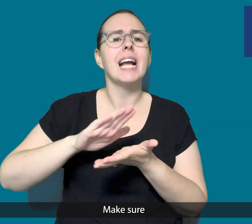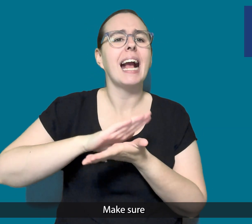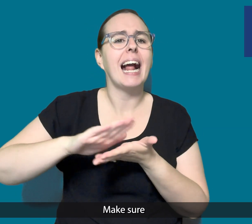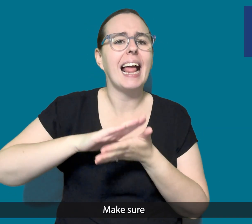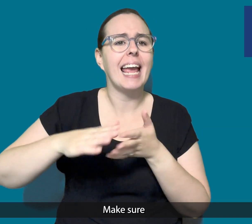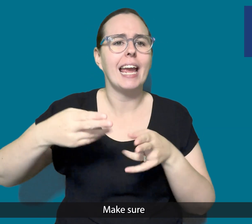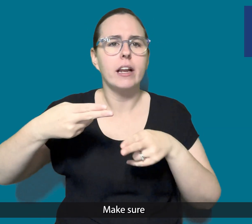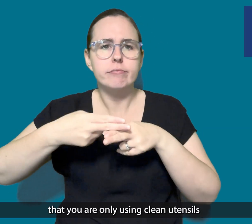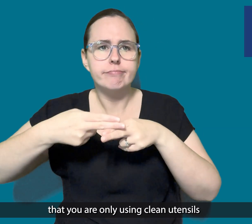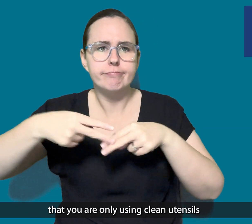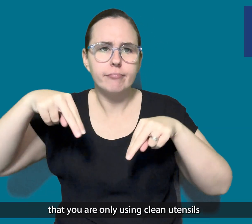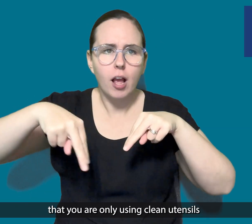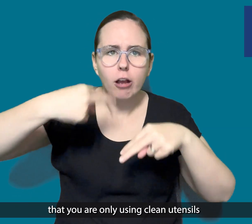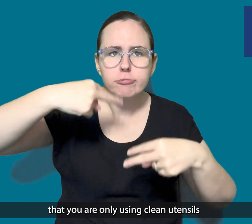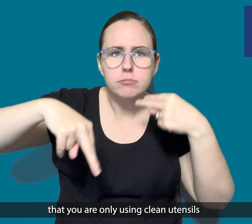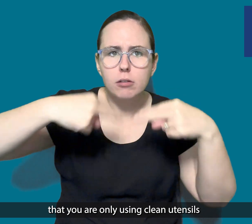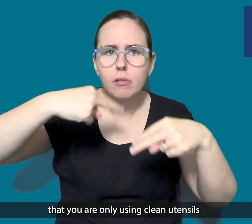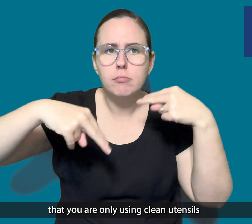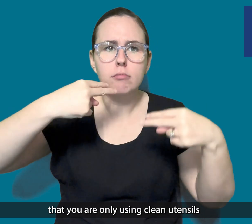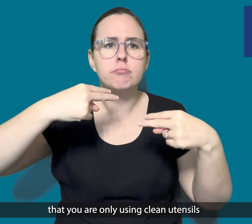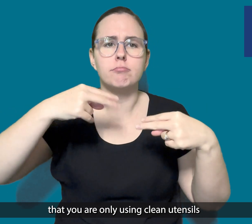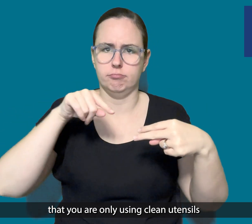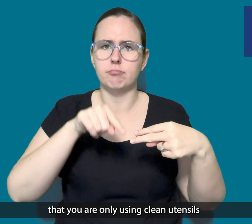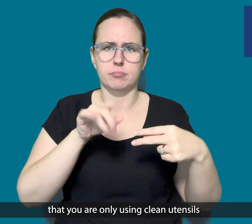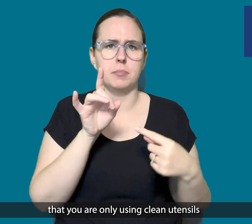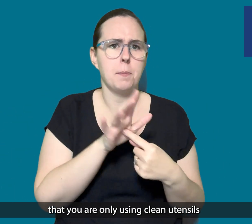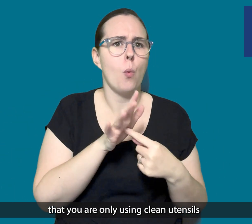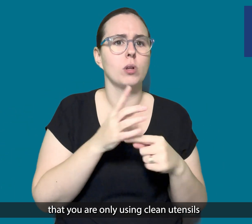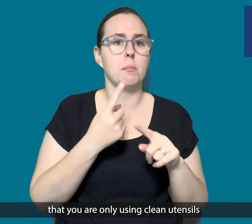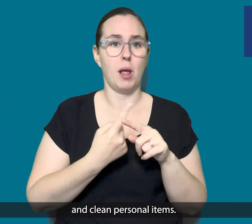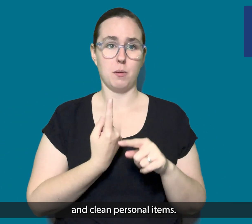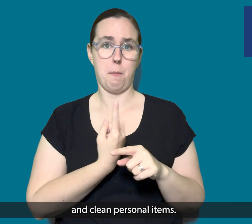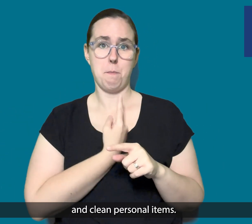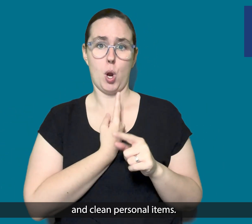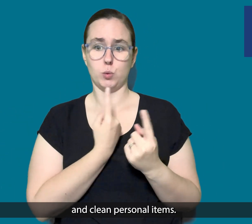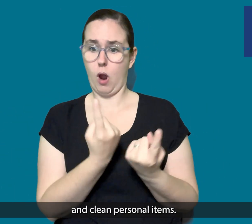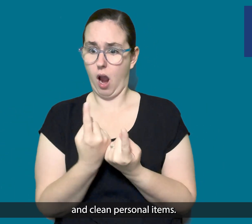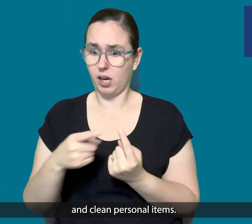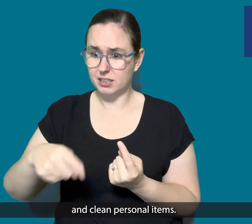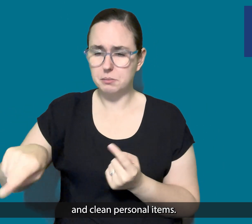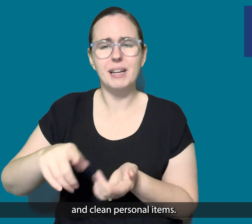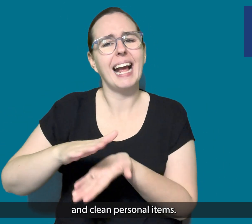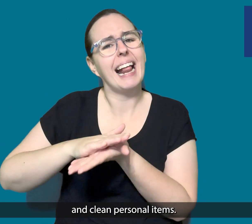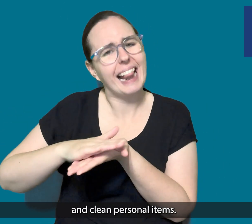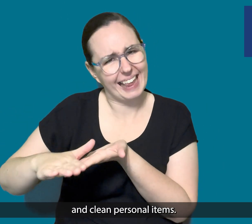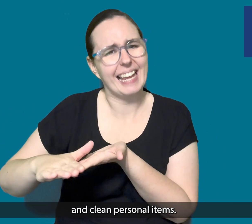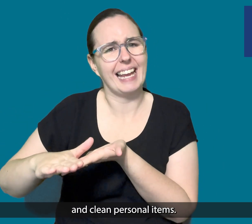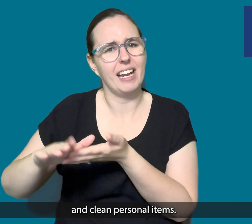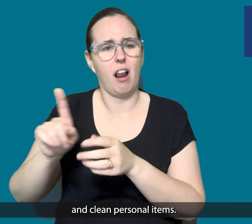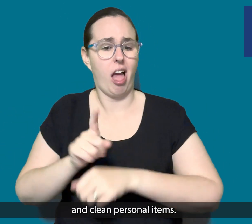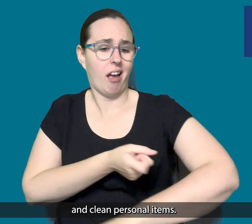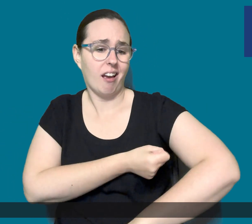Make sure that you are only using clean utensils and clean personal items.